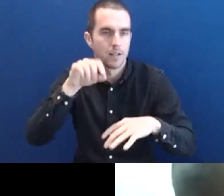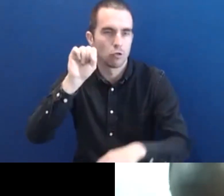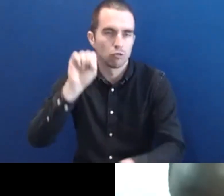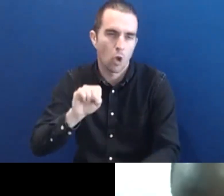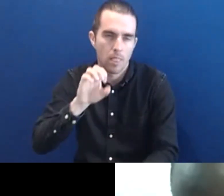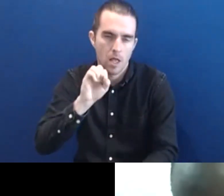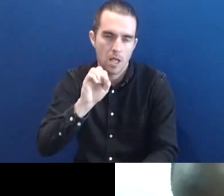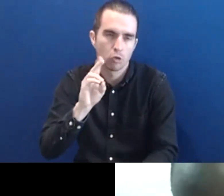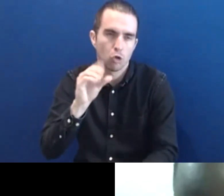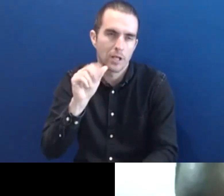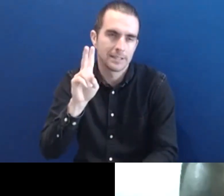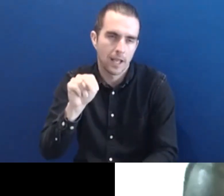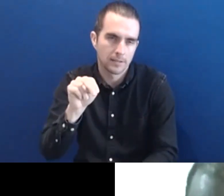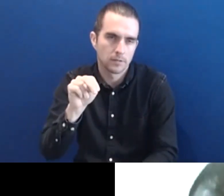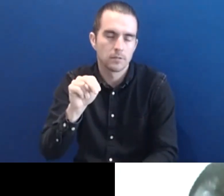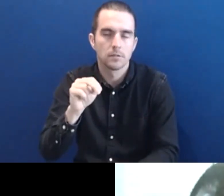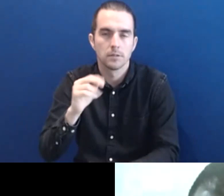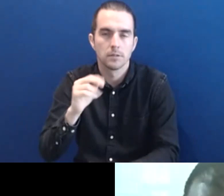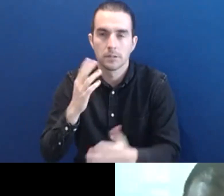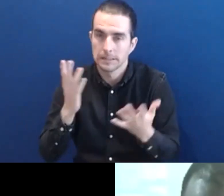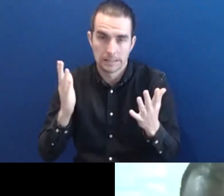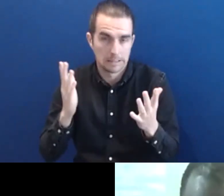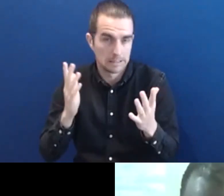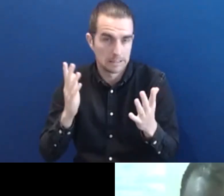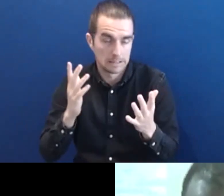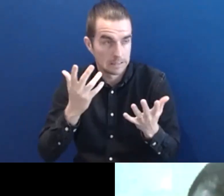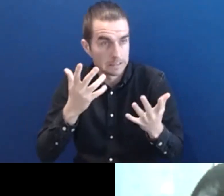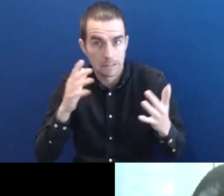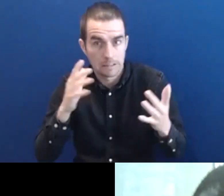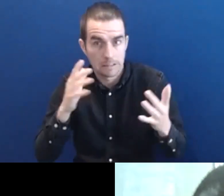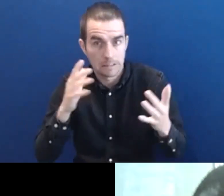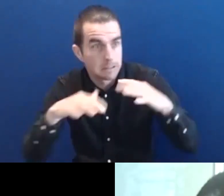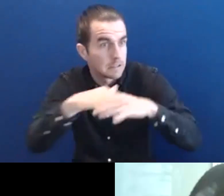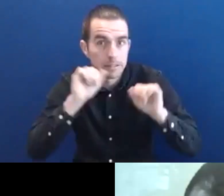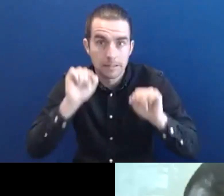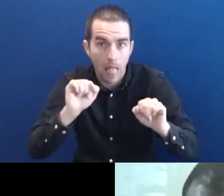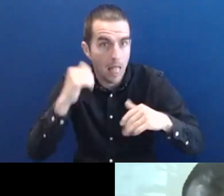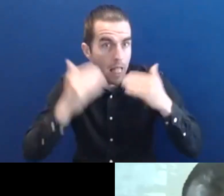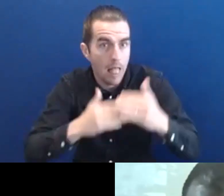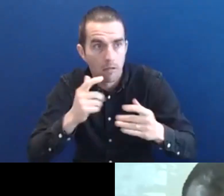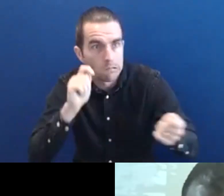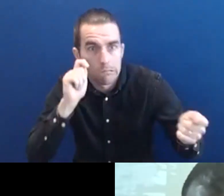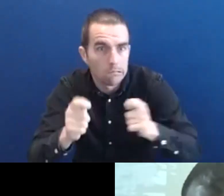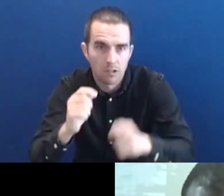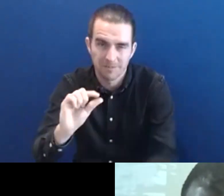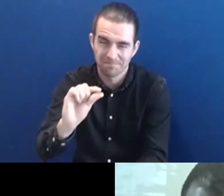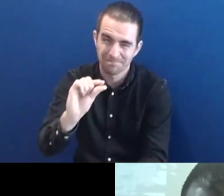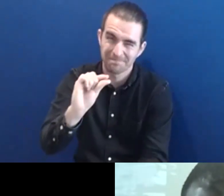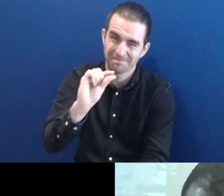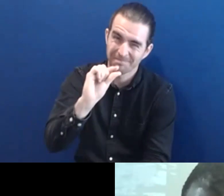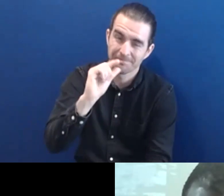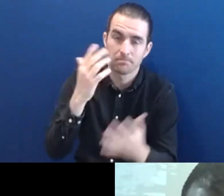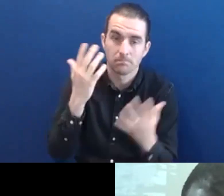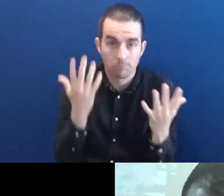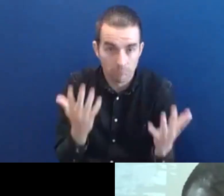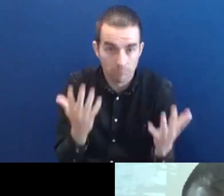However, the realization of the rights of people with disabilities